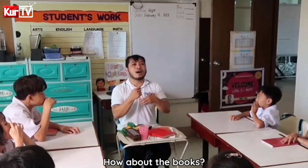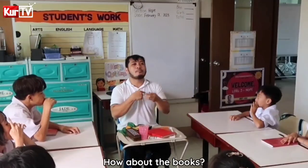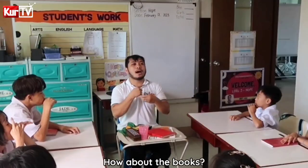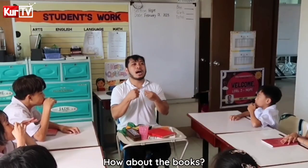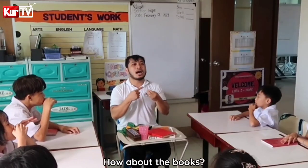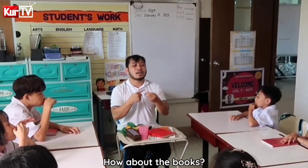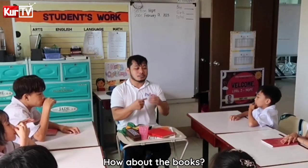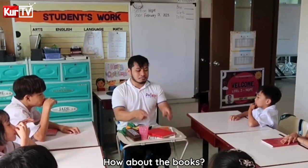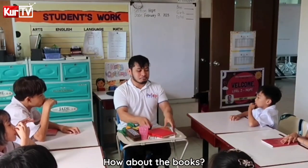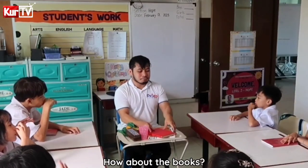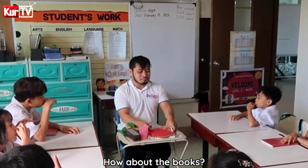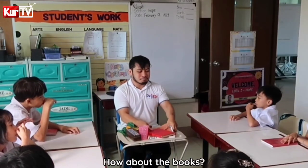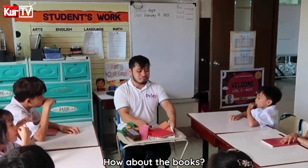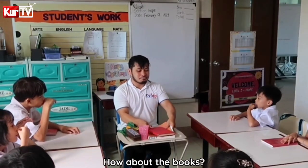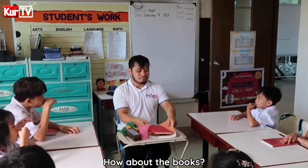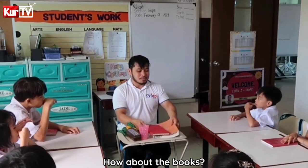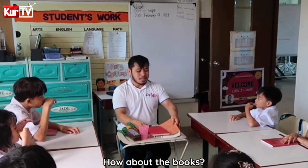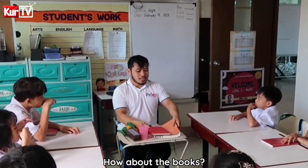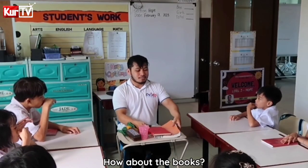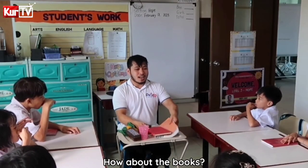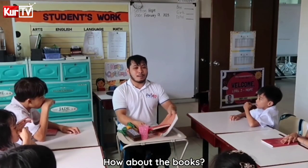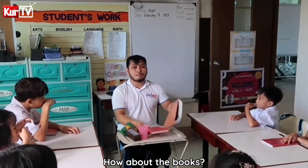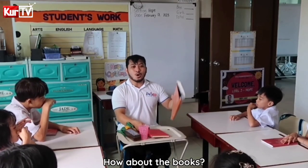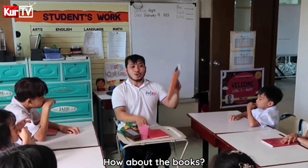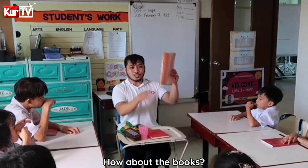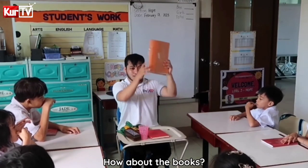about the books?